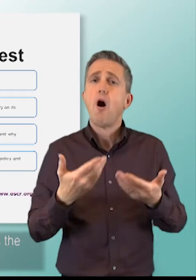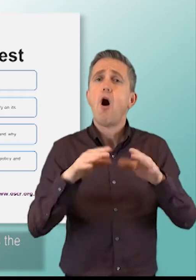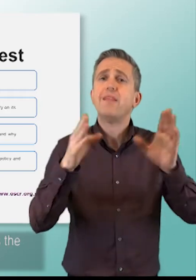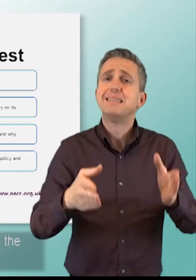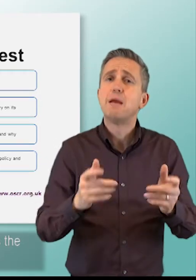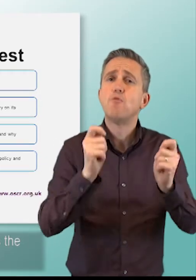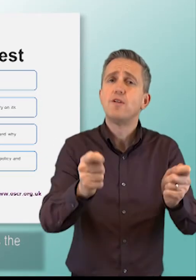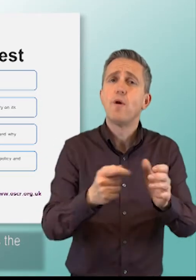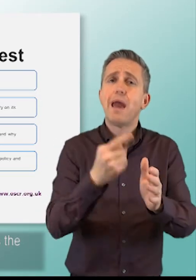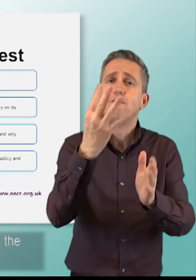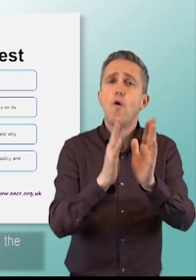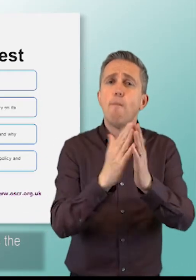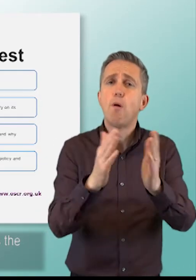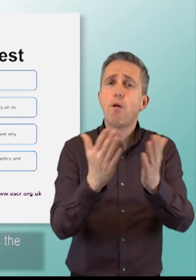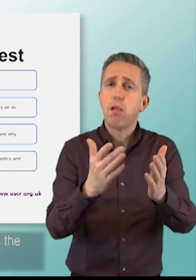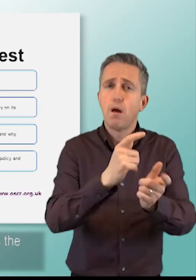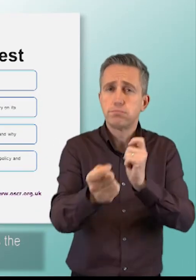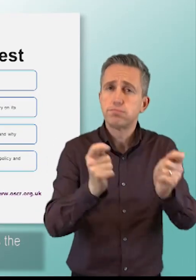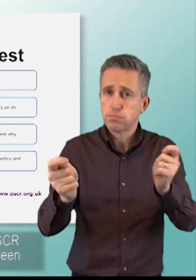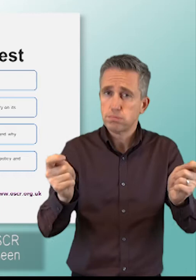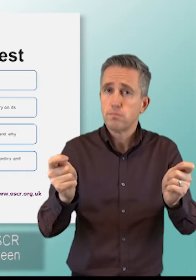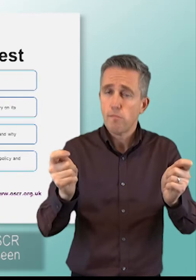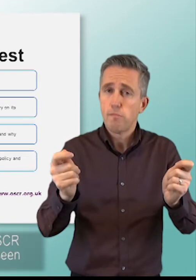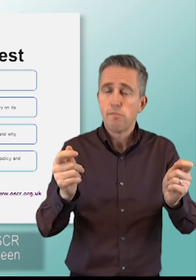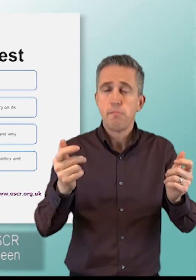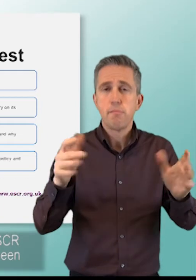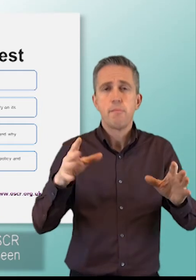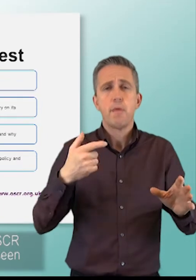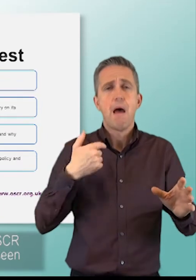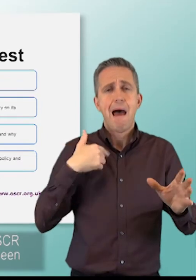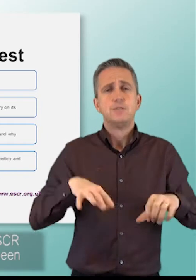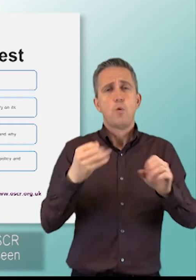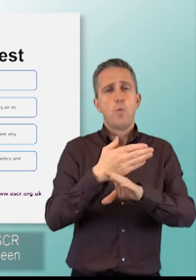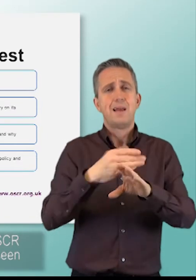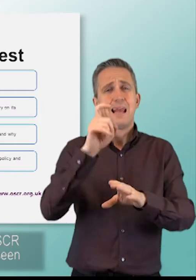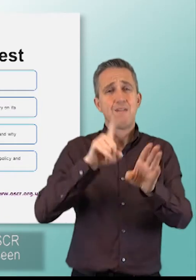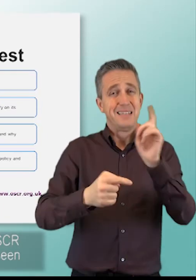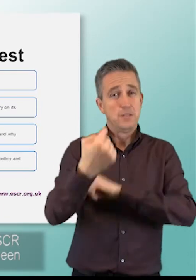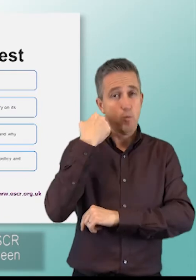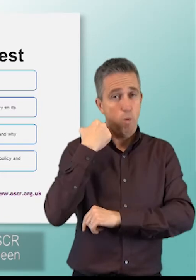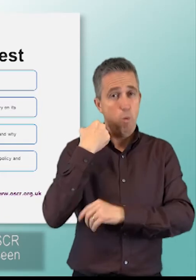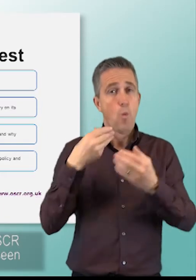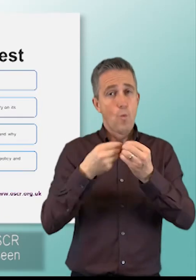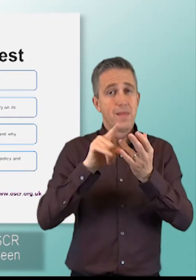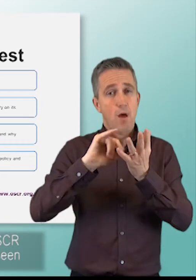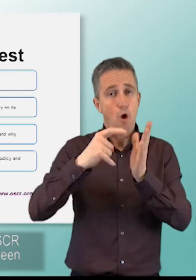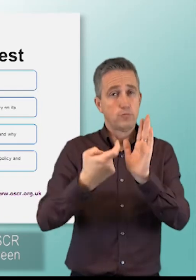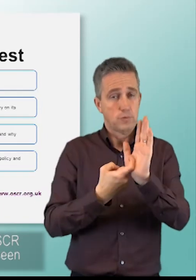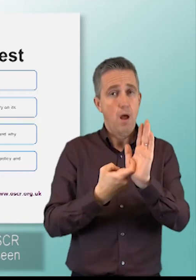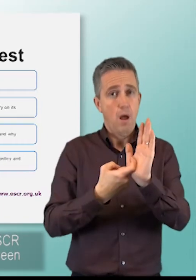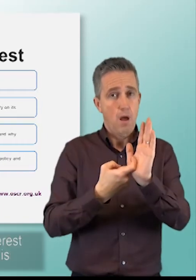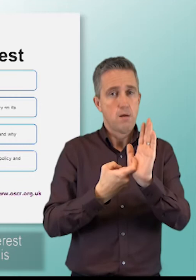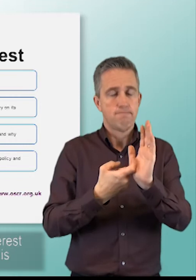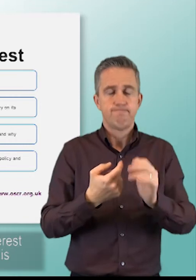kind of A4 booklet that's kind of spiral bound. Reflecting on my own experience since I joined OSCAR 11 years ago, one of the most common areas